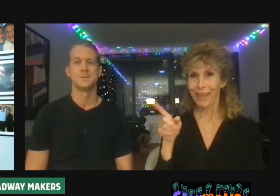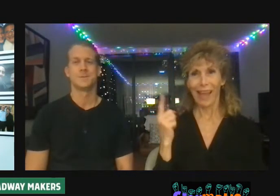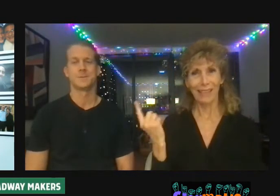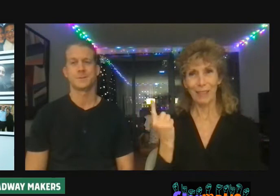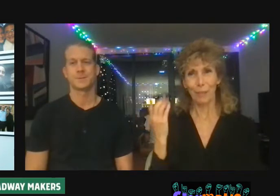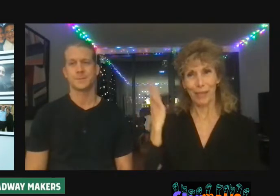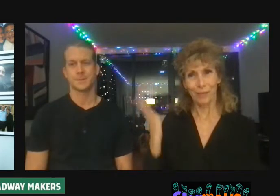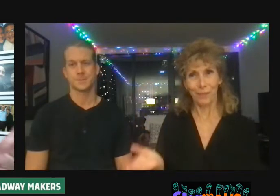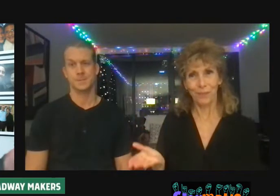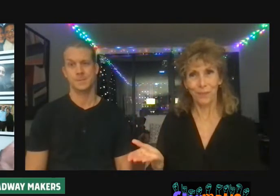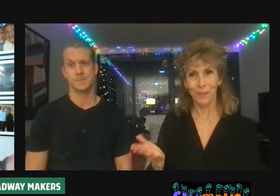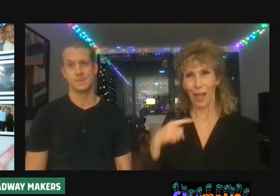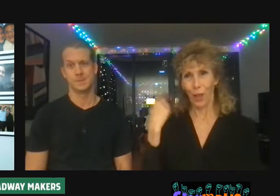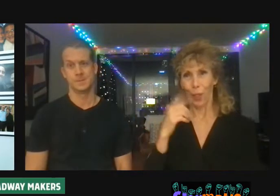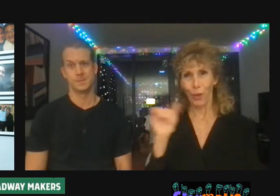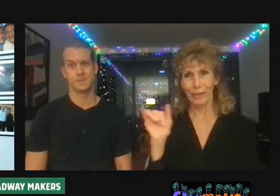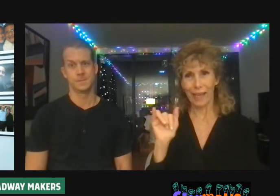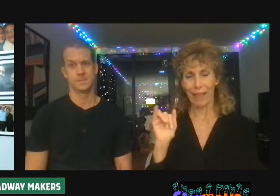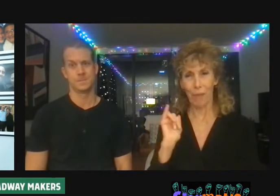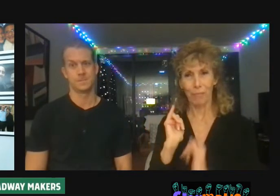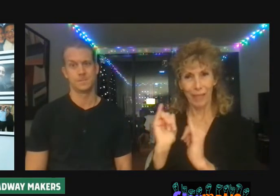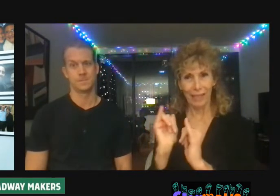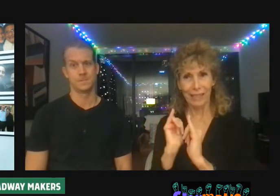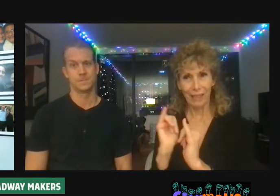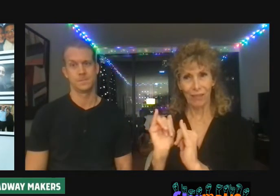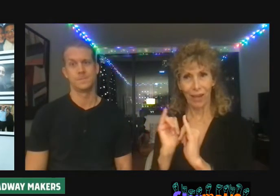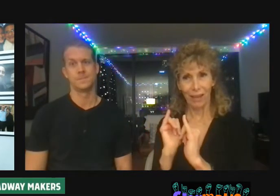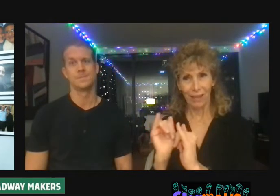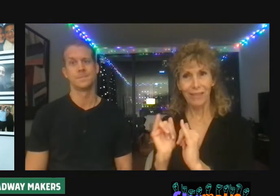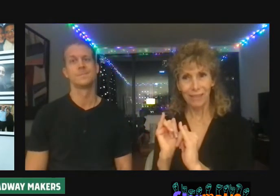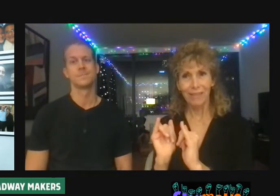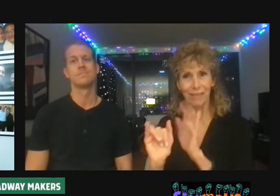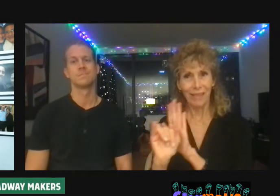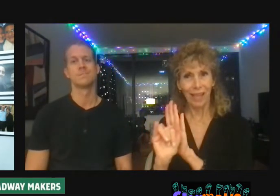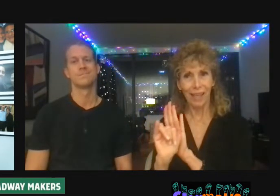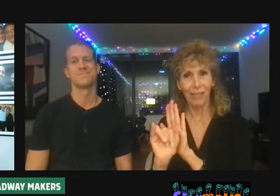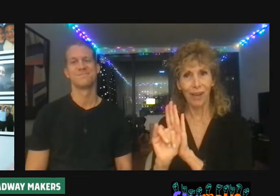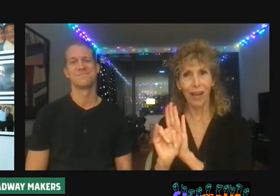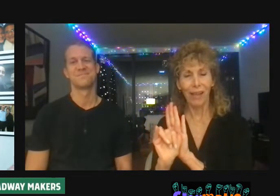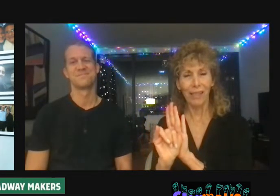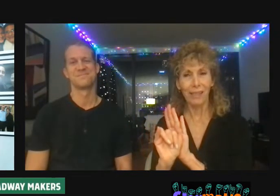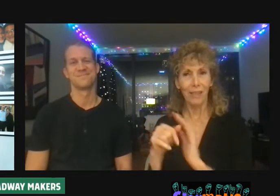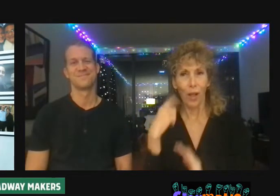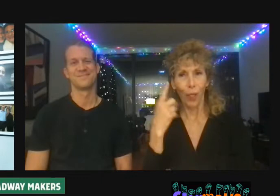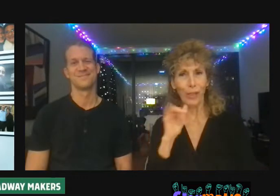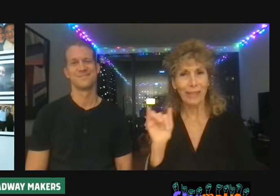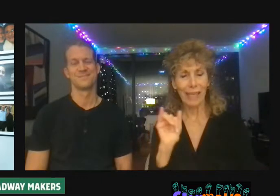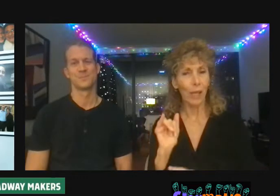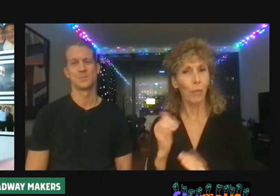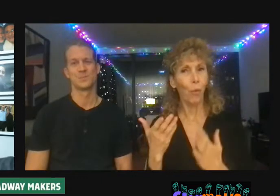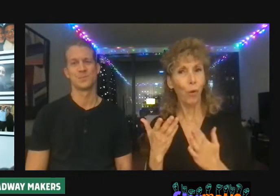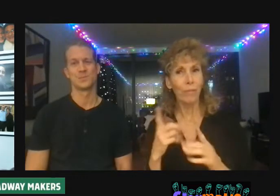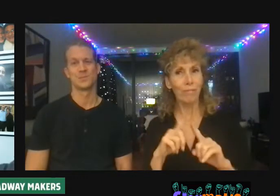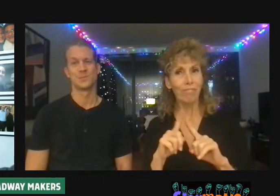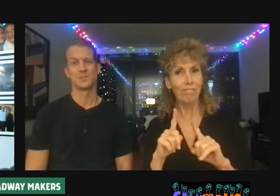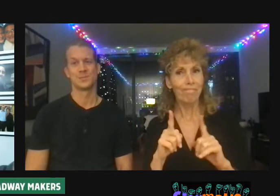like them and has, you know, lives with the same abilities that you live